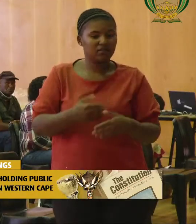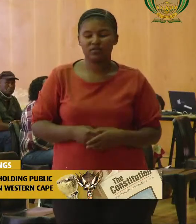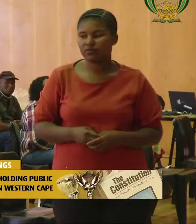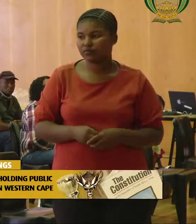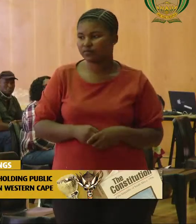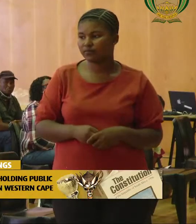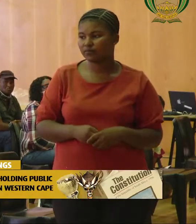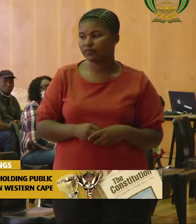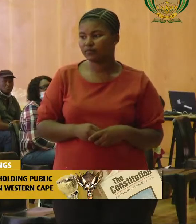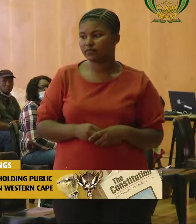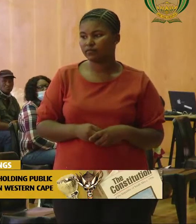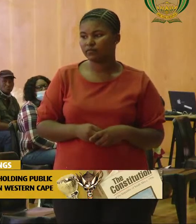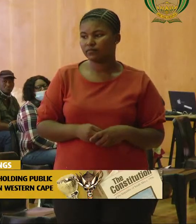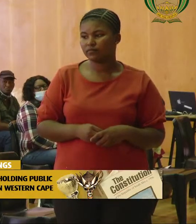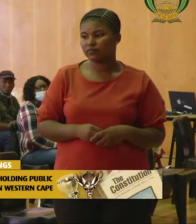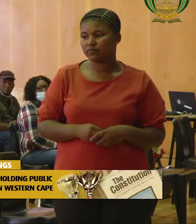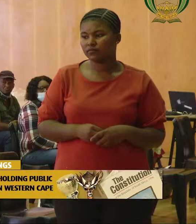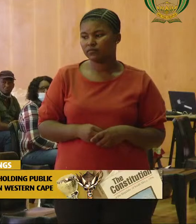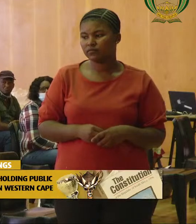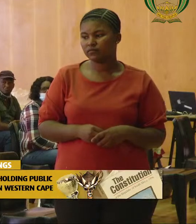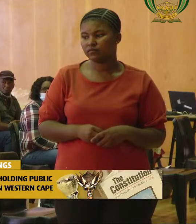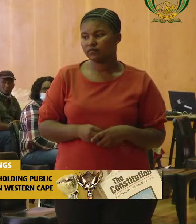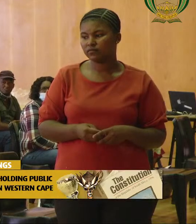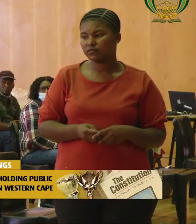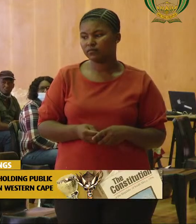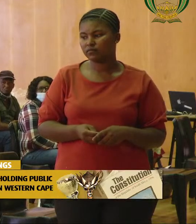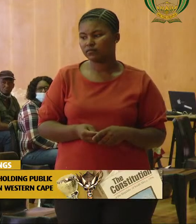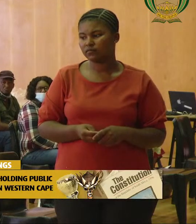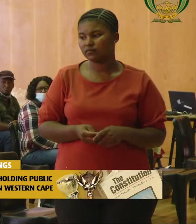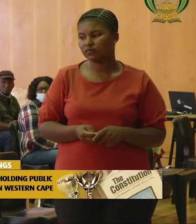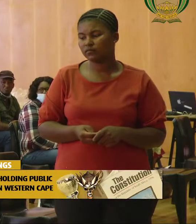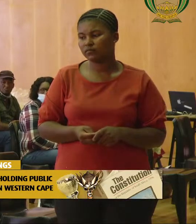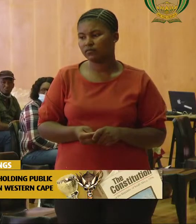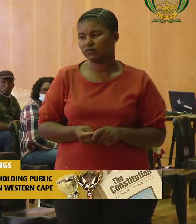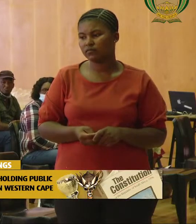very much. Thank you. Next.